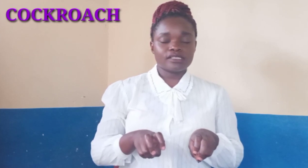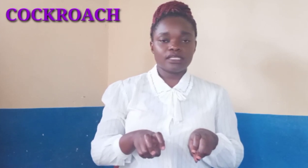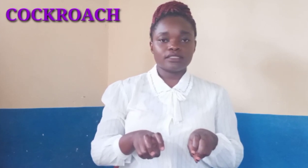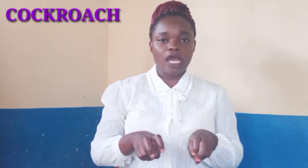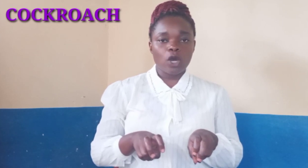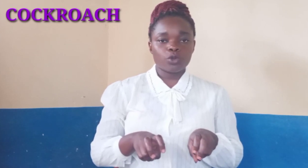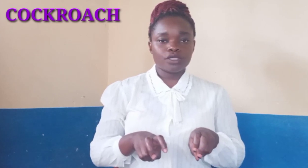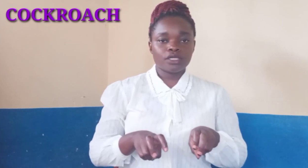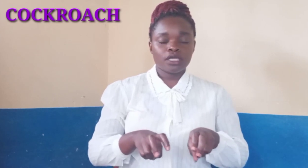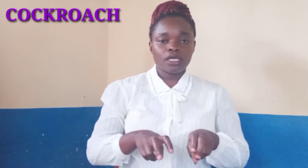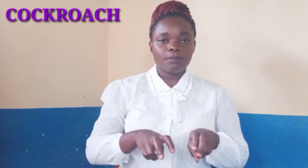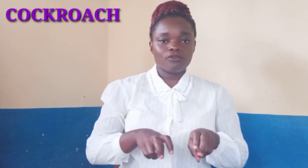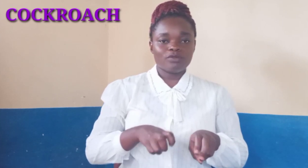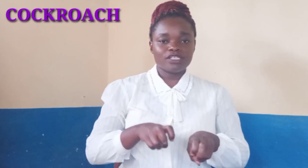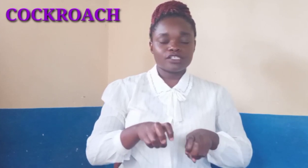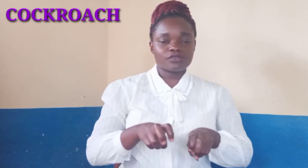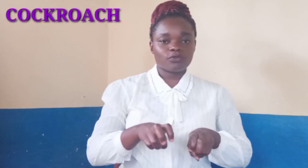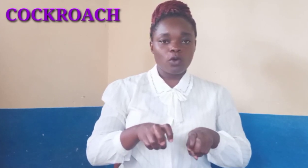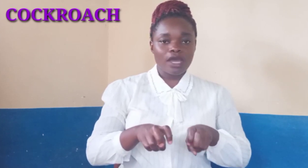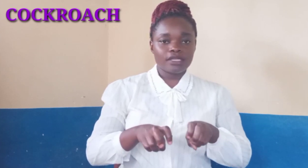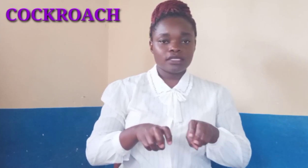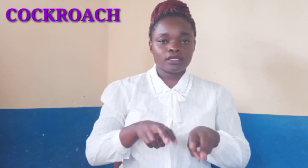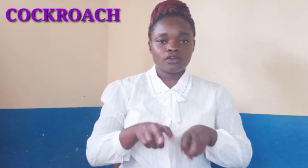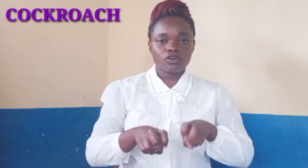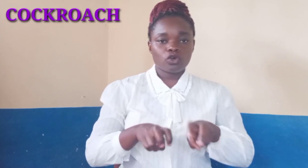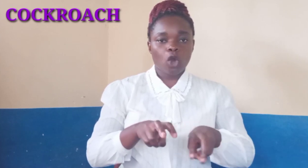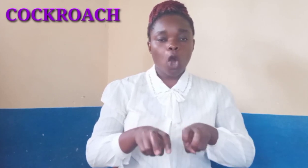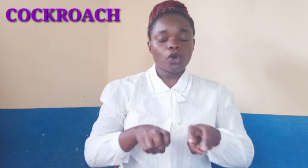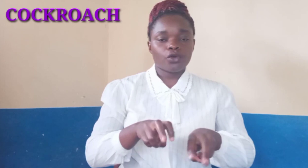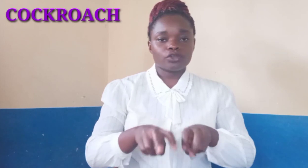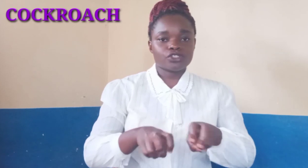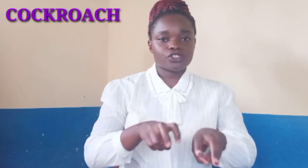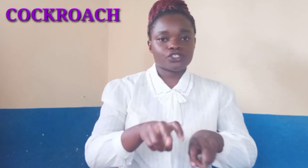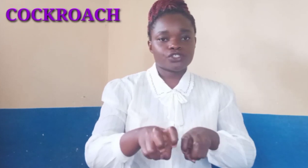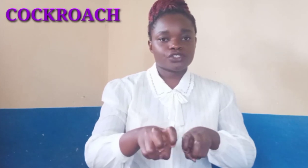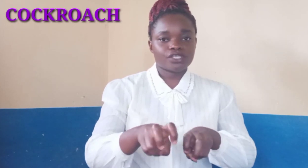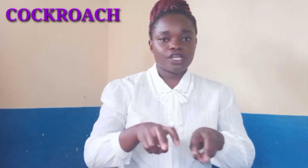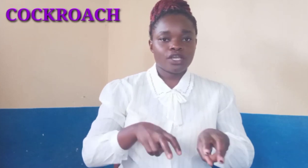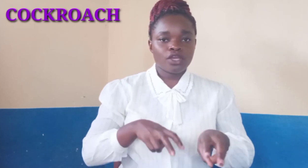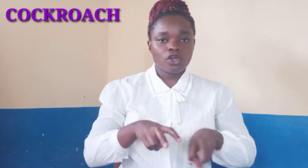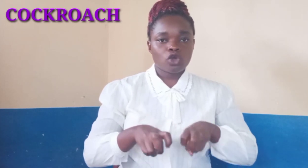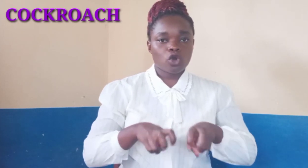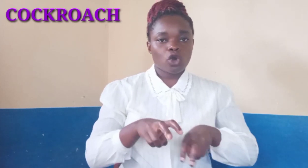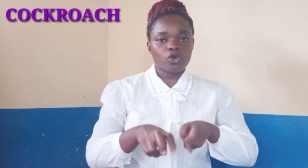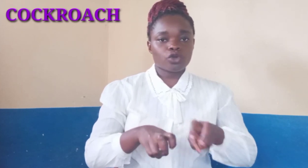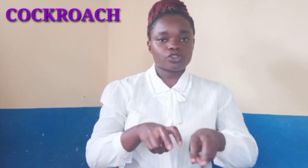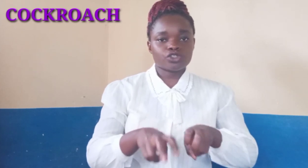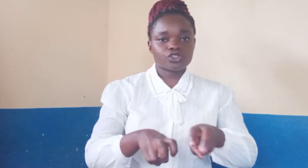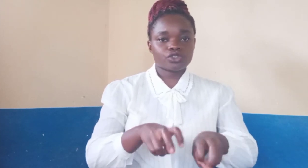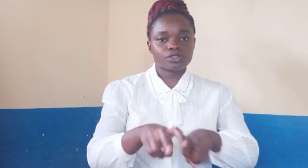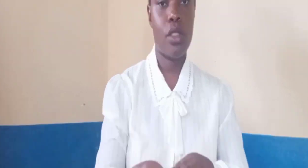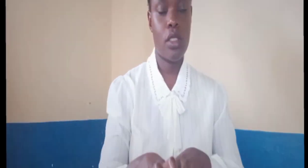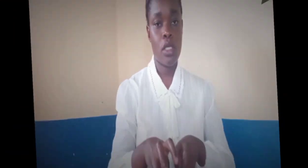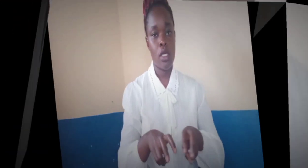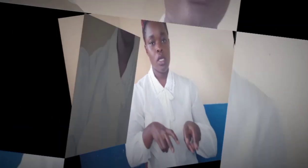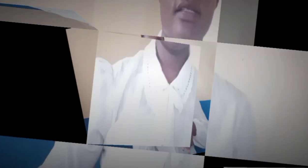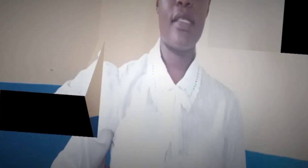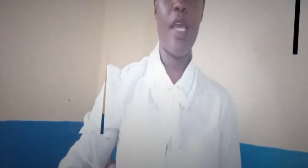facing down, movement is forward. Cockroach, cockroach.